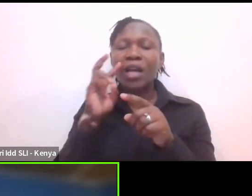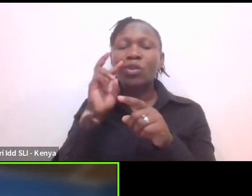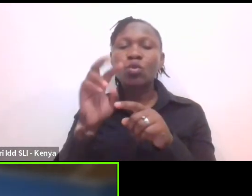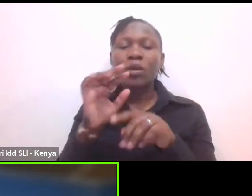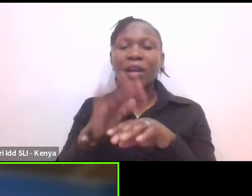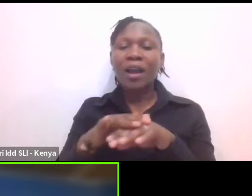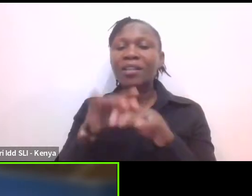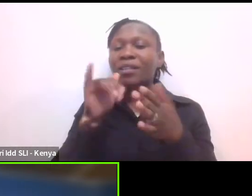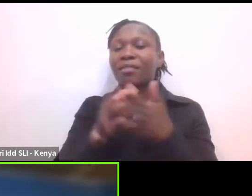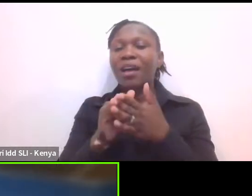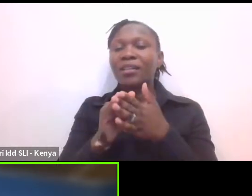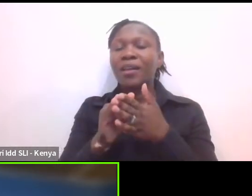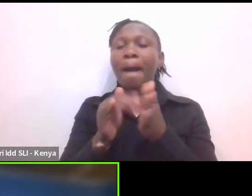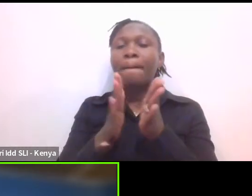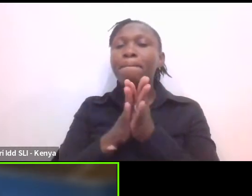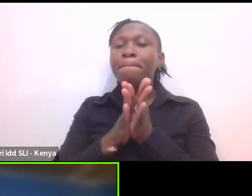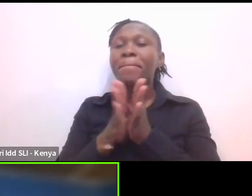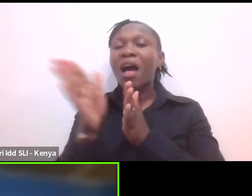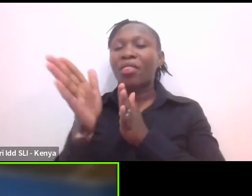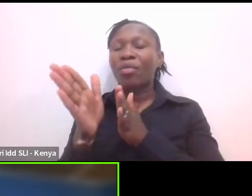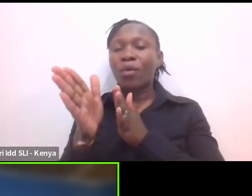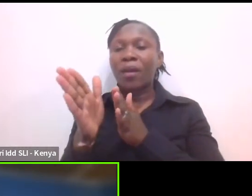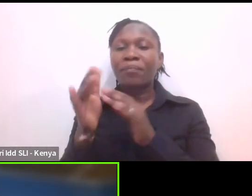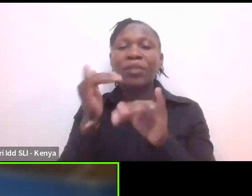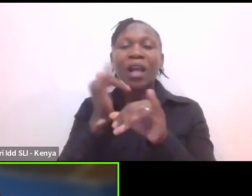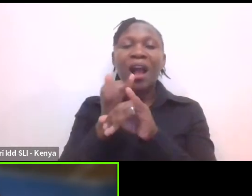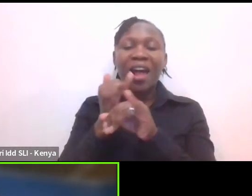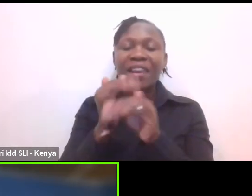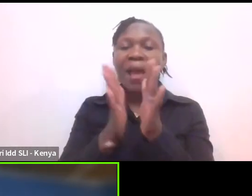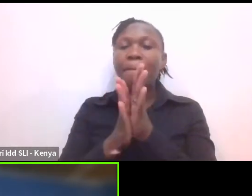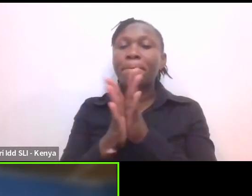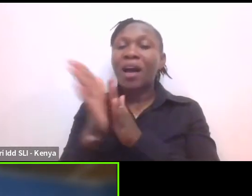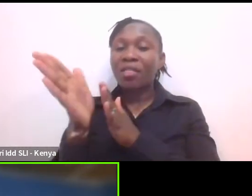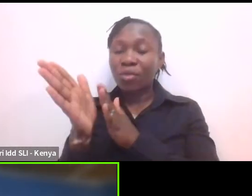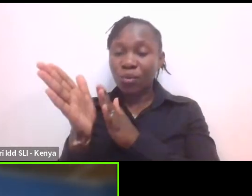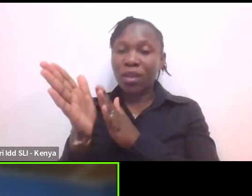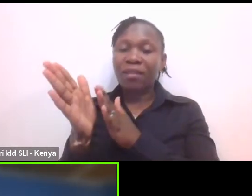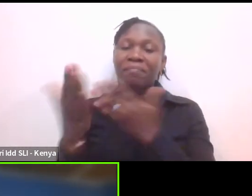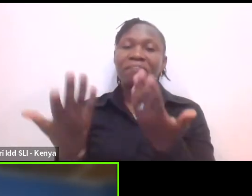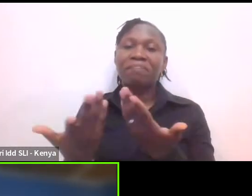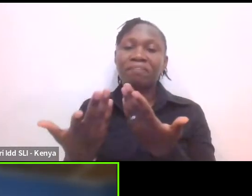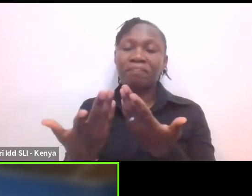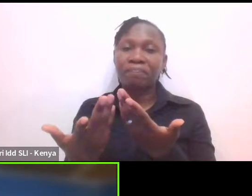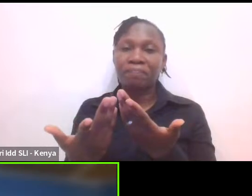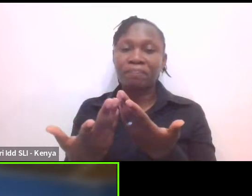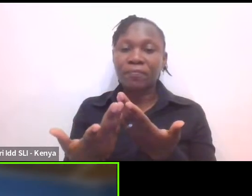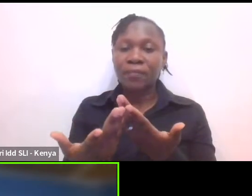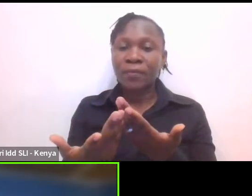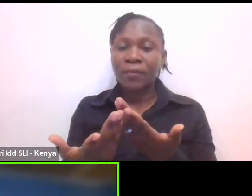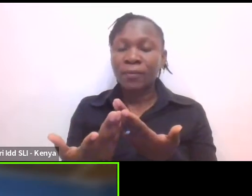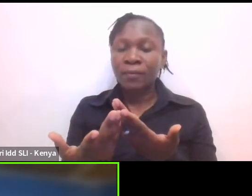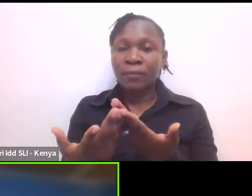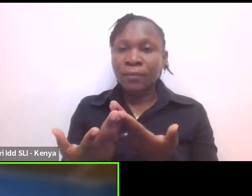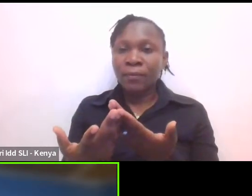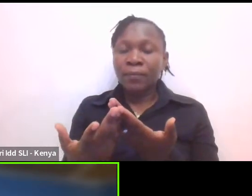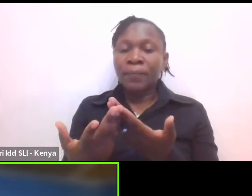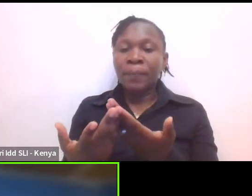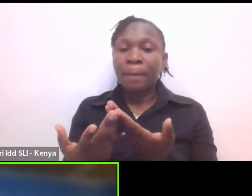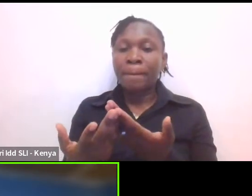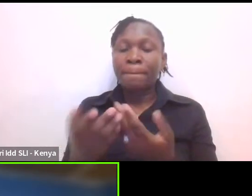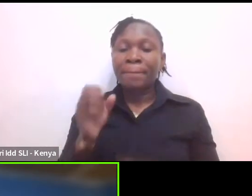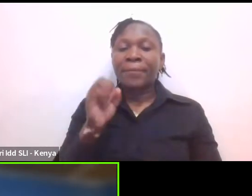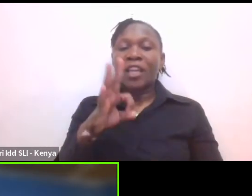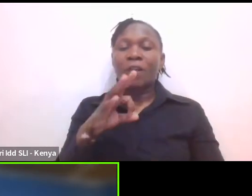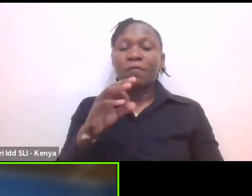is pathway or career path, something like that, like the flight path. I kind of like that. But if we start